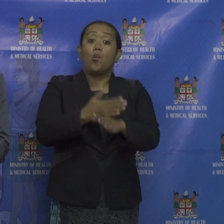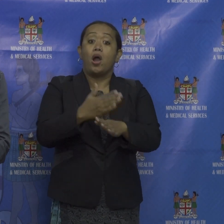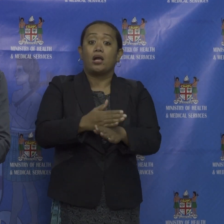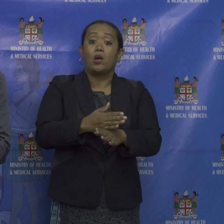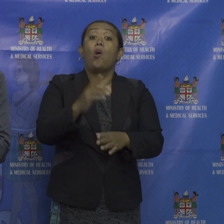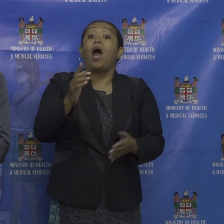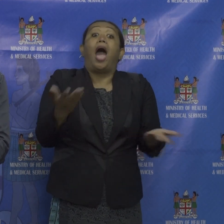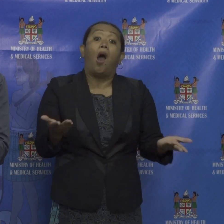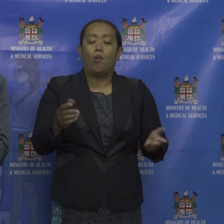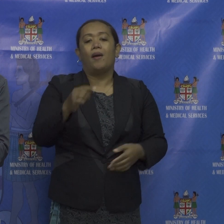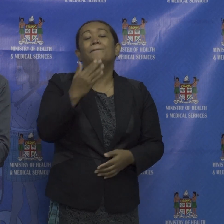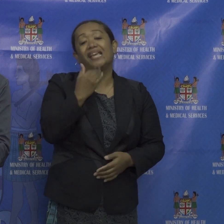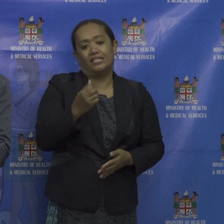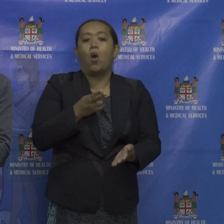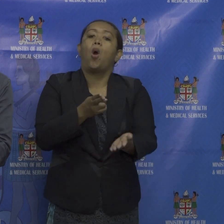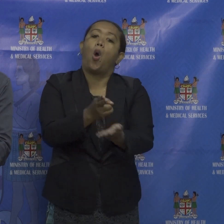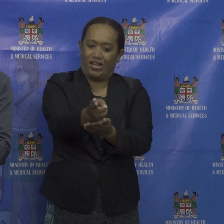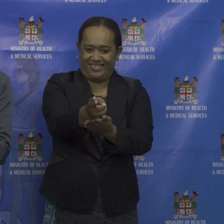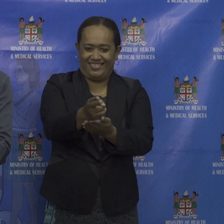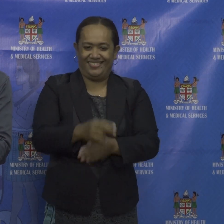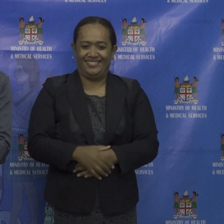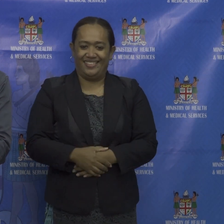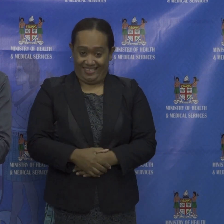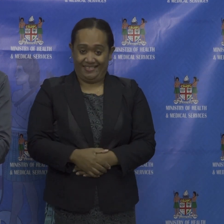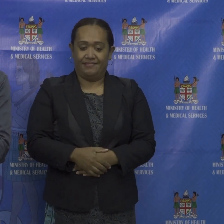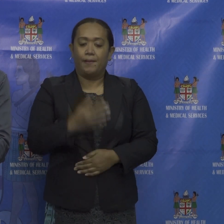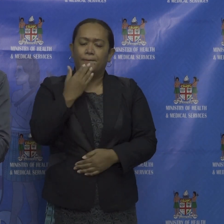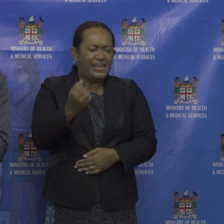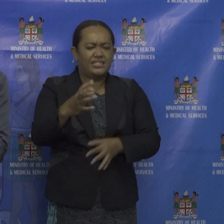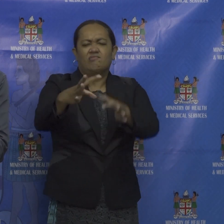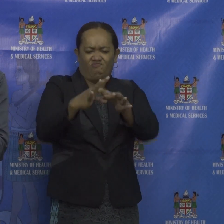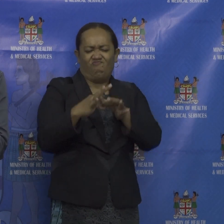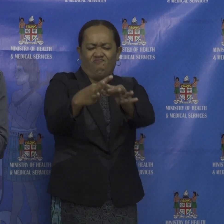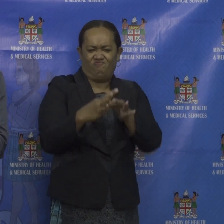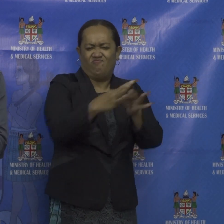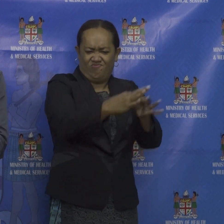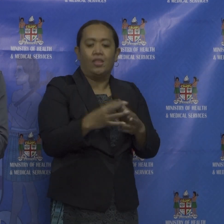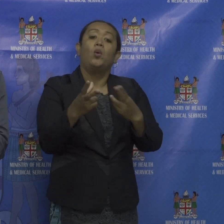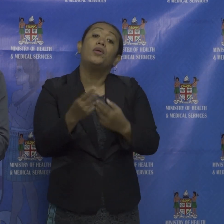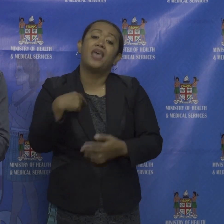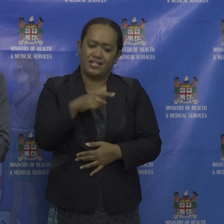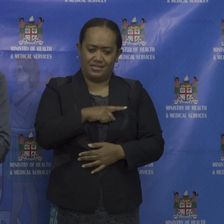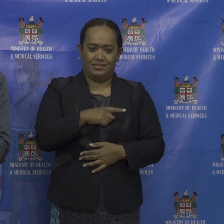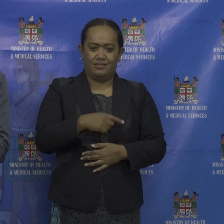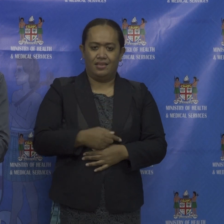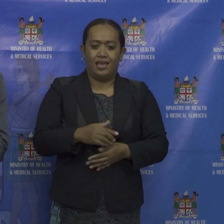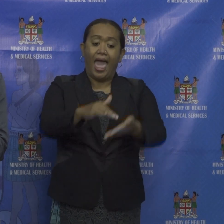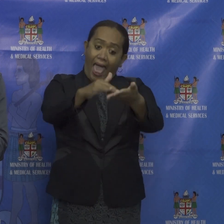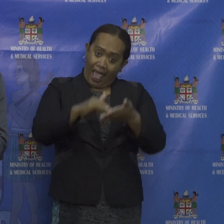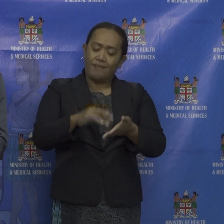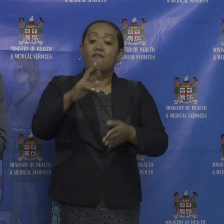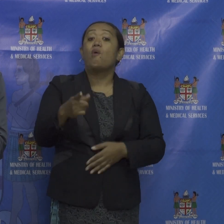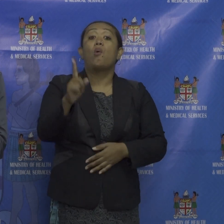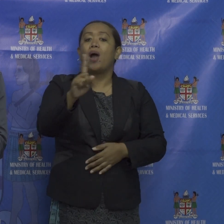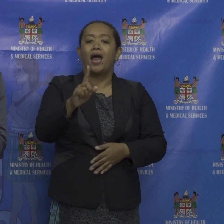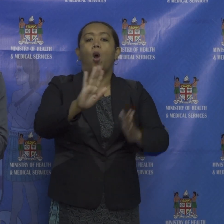honest with them and the public is cooperative. So please, let's make community surveillance more than just a ministry's